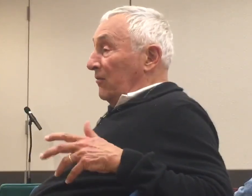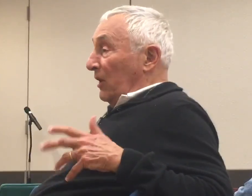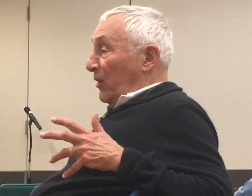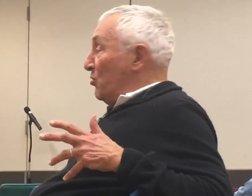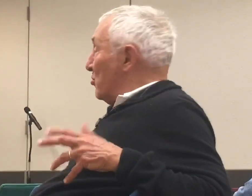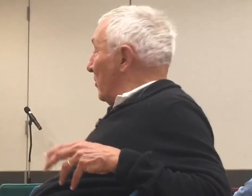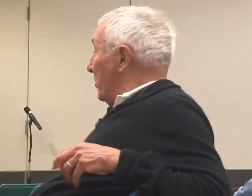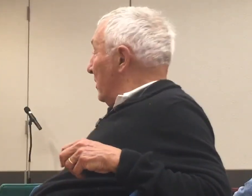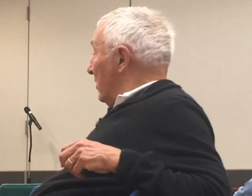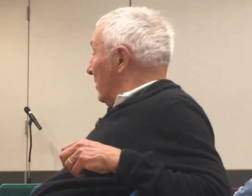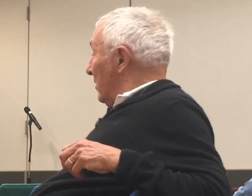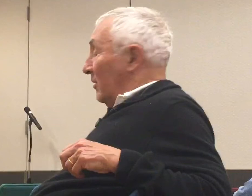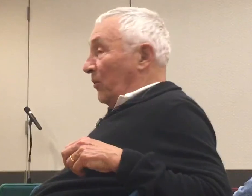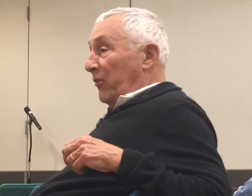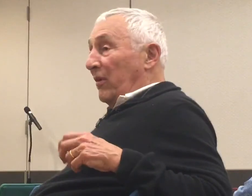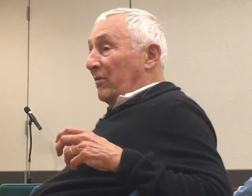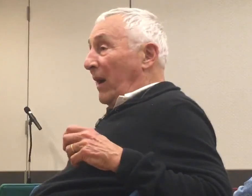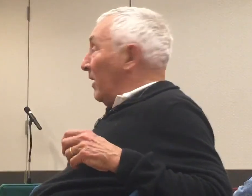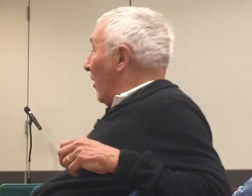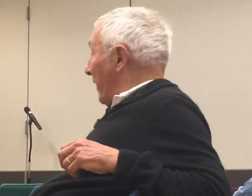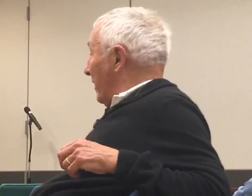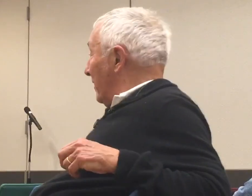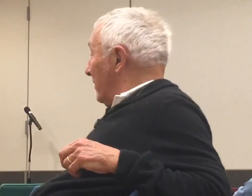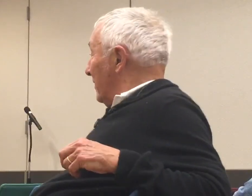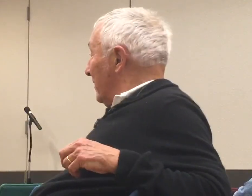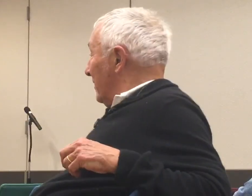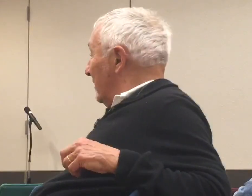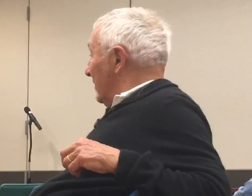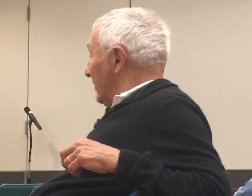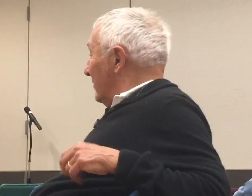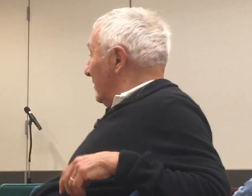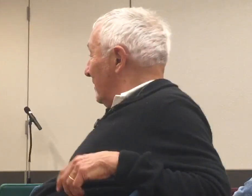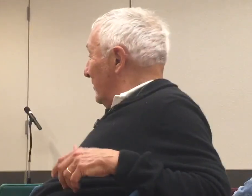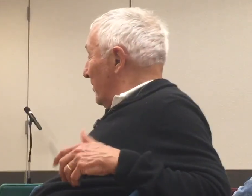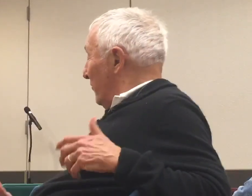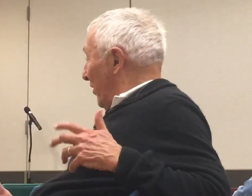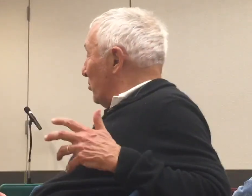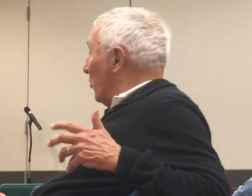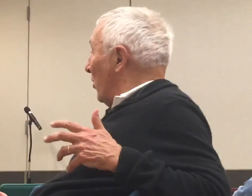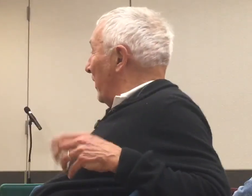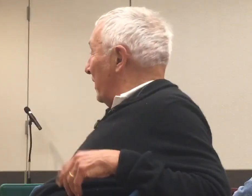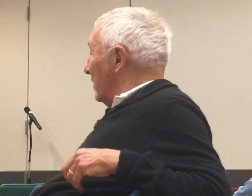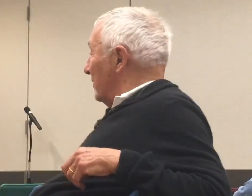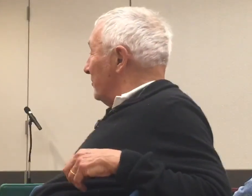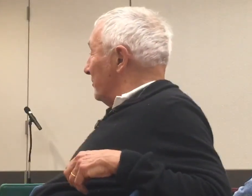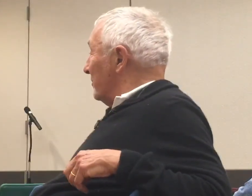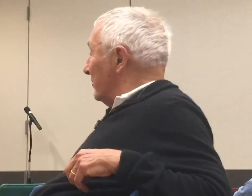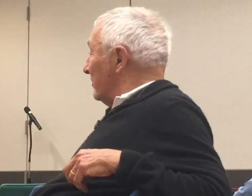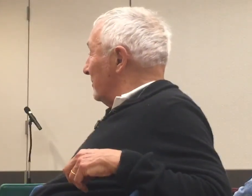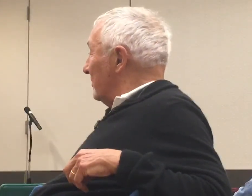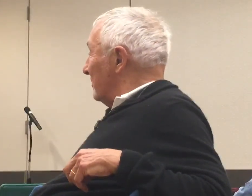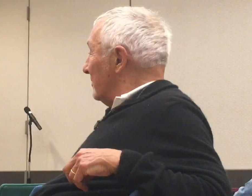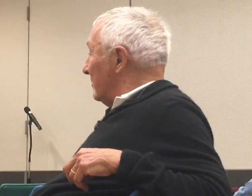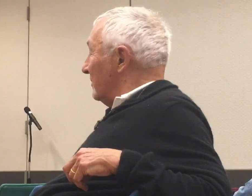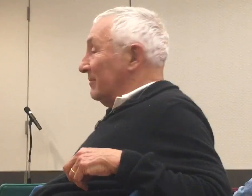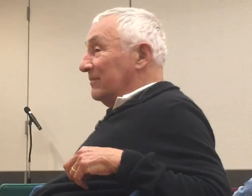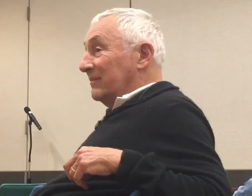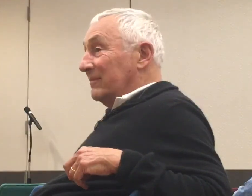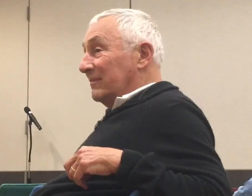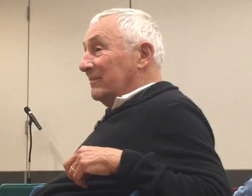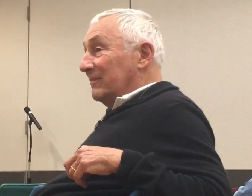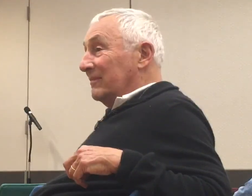my relationship with my client, mm-hmm. fictional client.